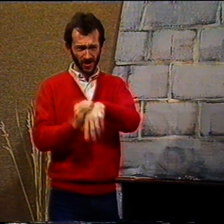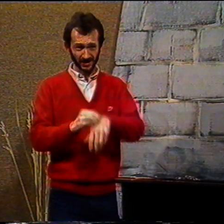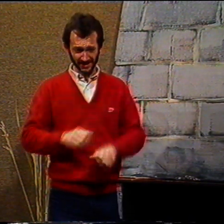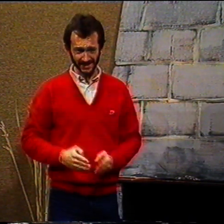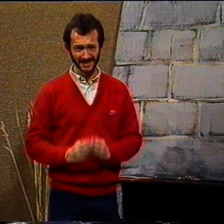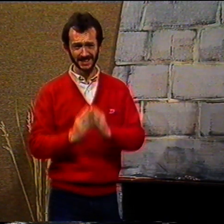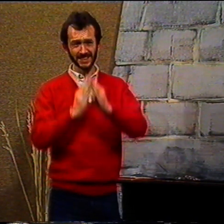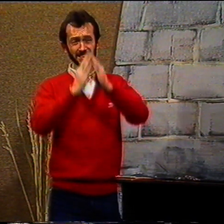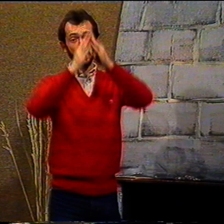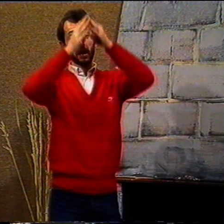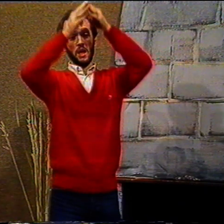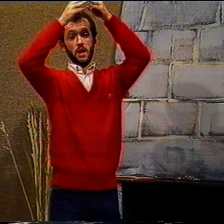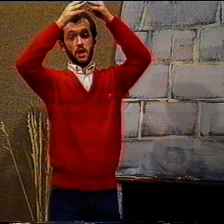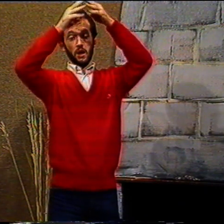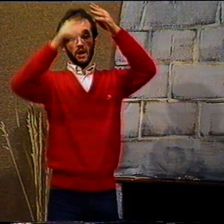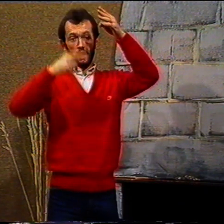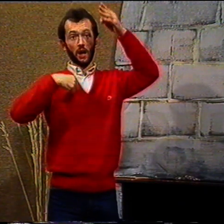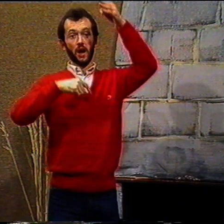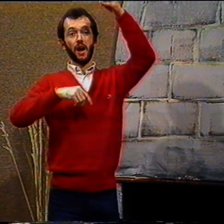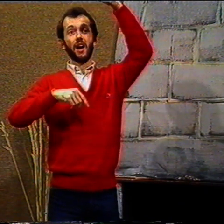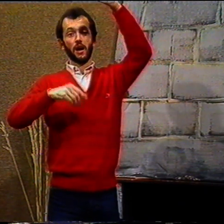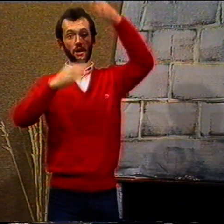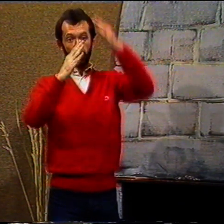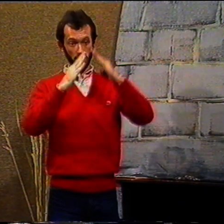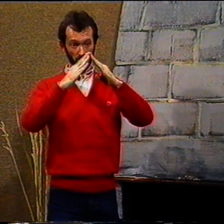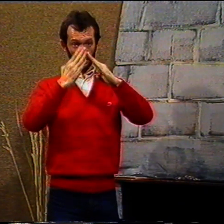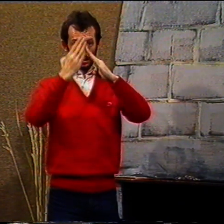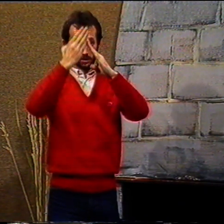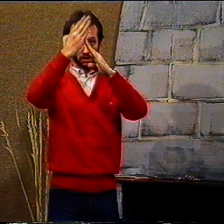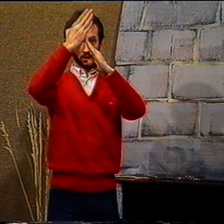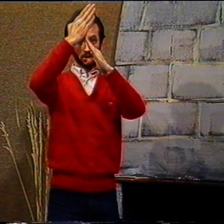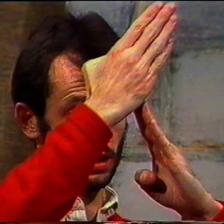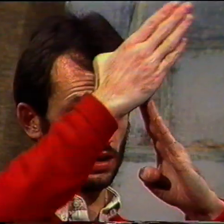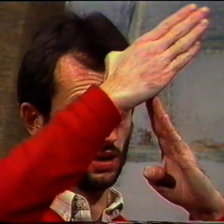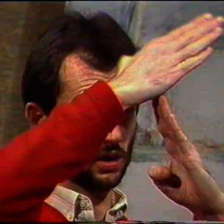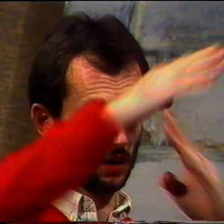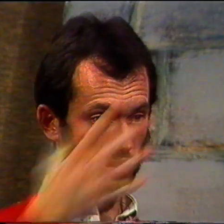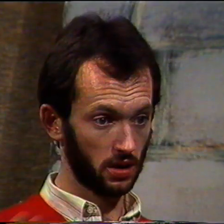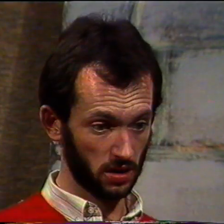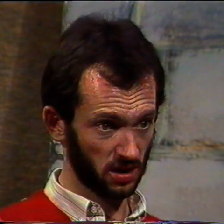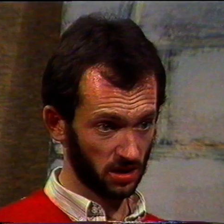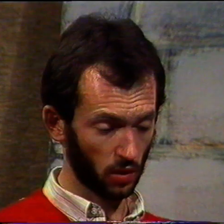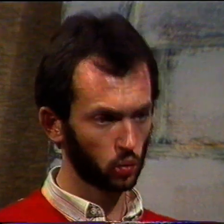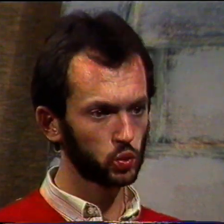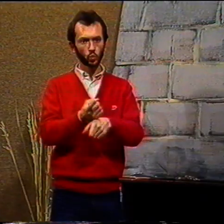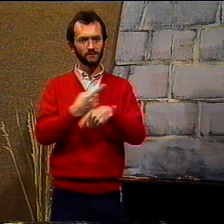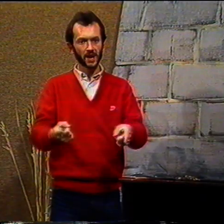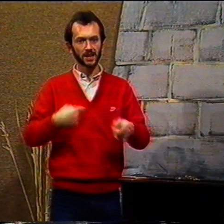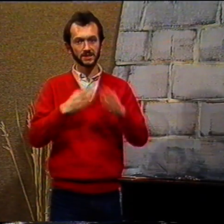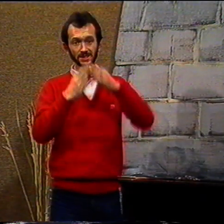We went on and on. The boat just kept going up. We hit on the top of the wave. We were